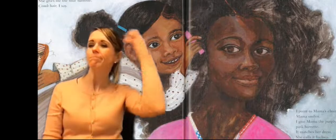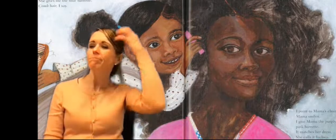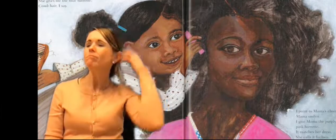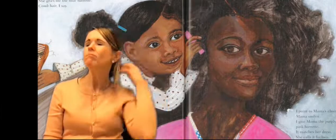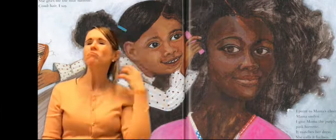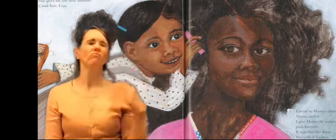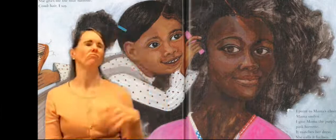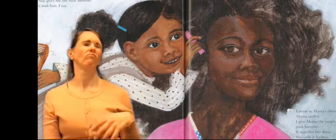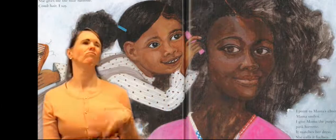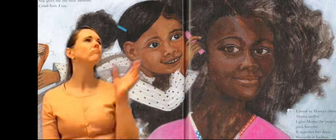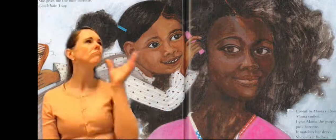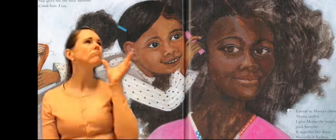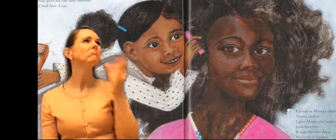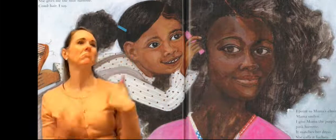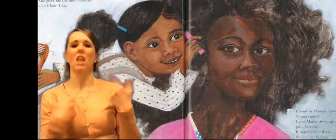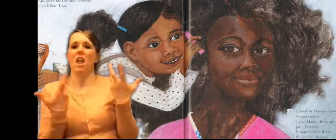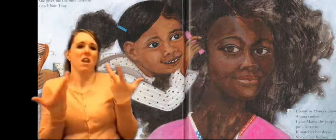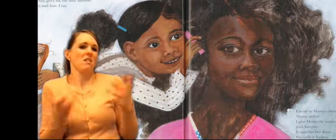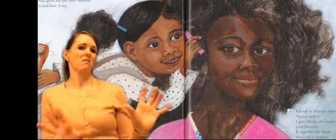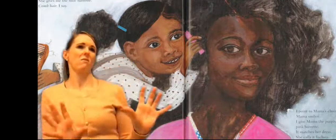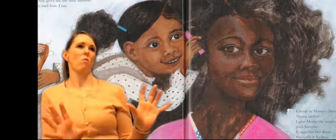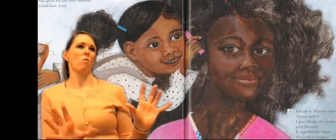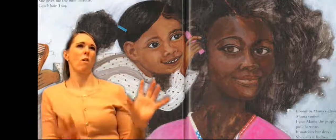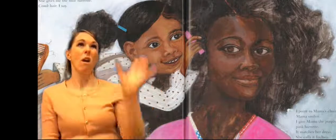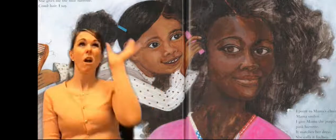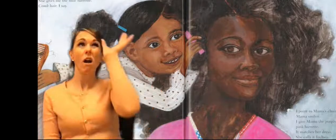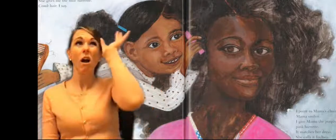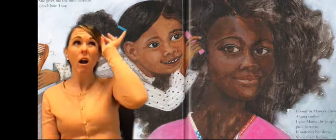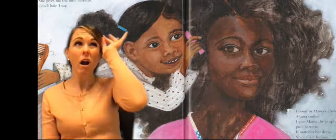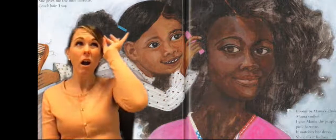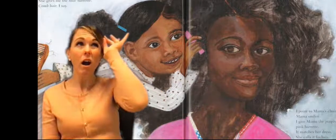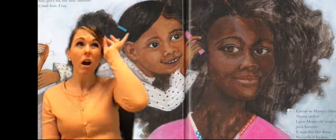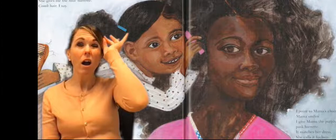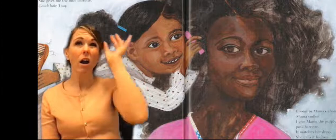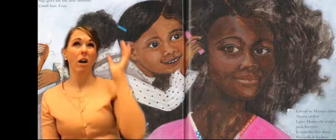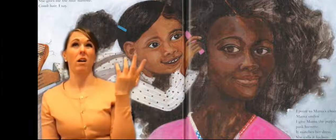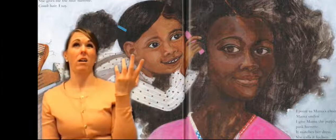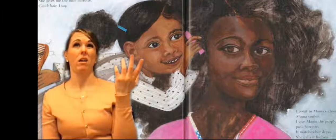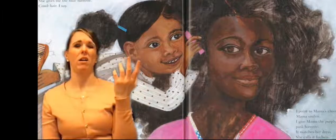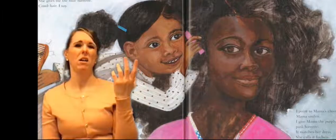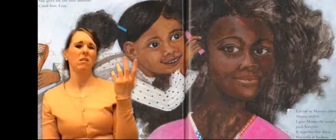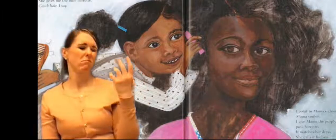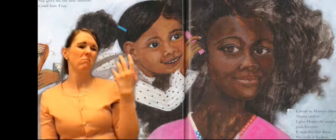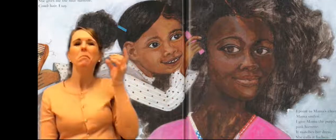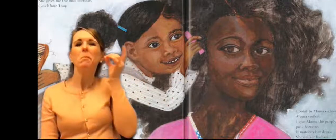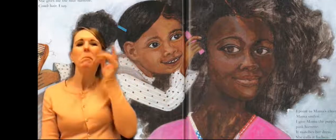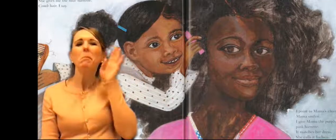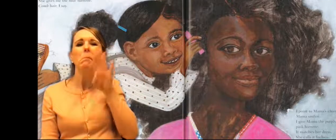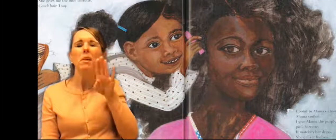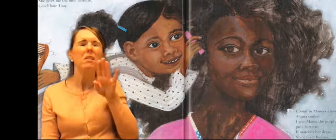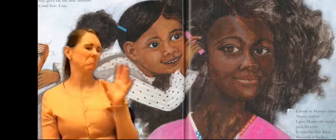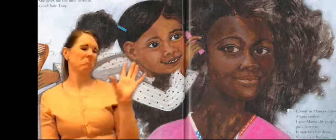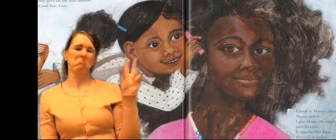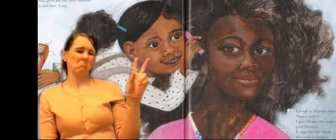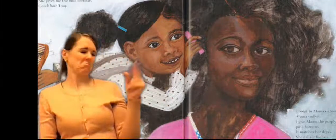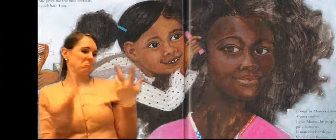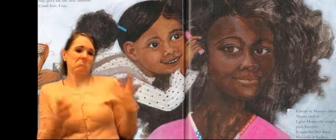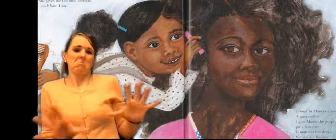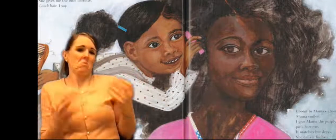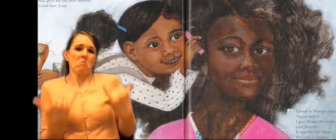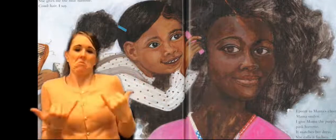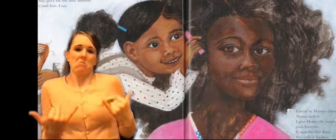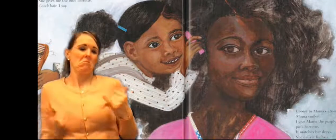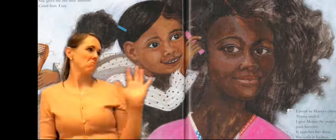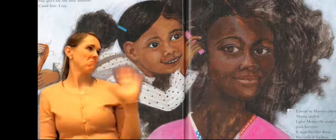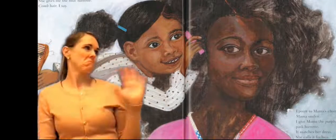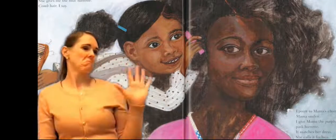okay, and comb my hair. I say, Mama, I don't want the barrette, not the one with the bumblebee.